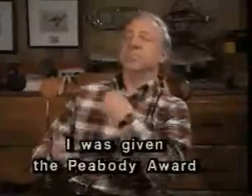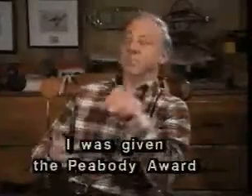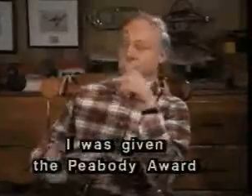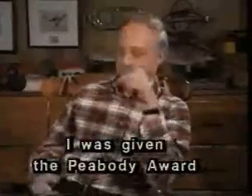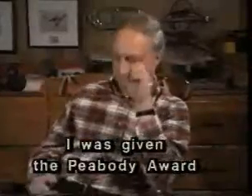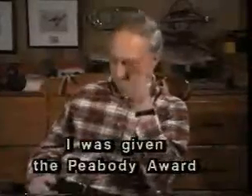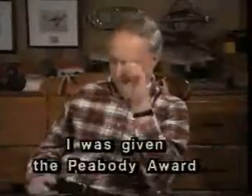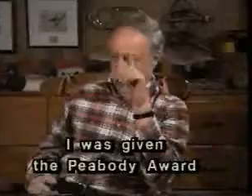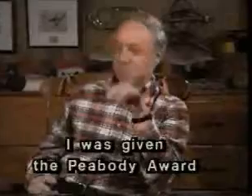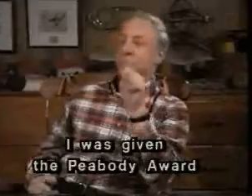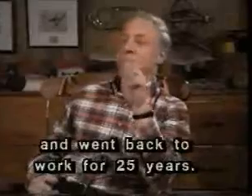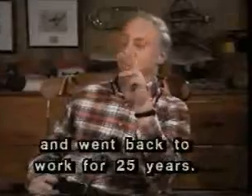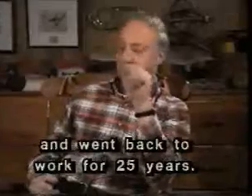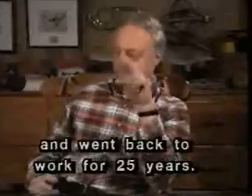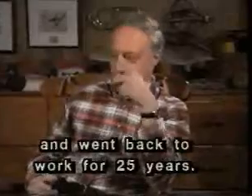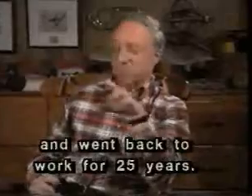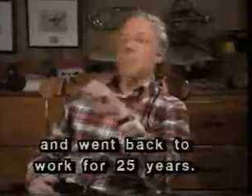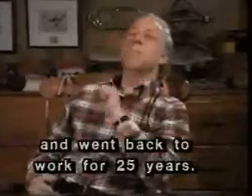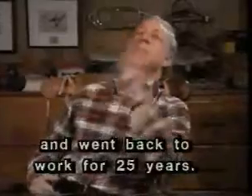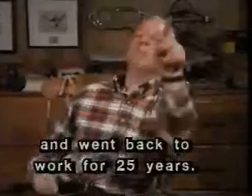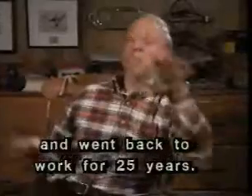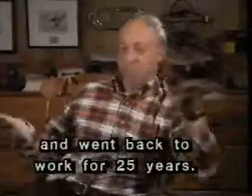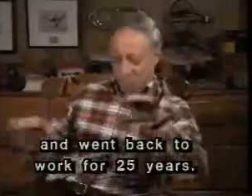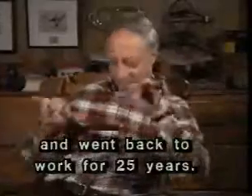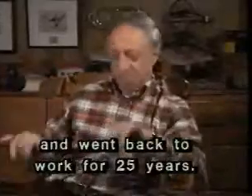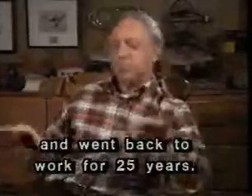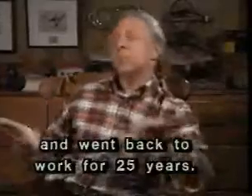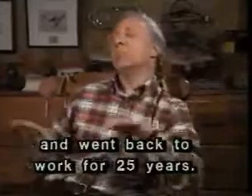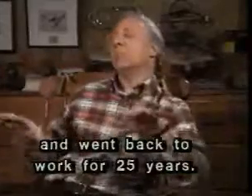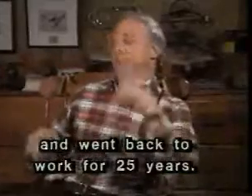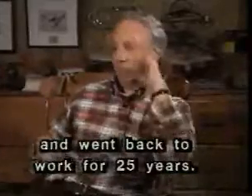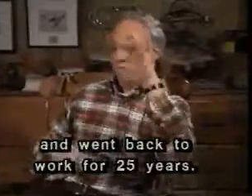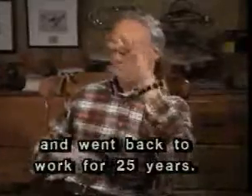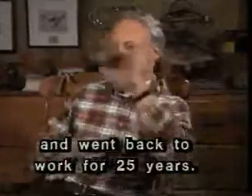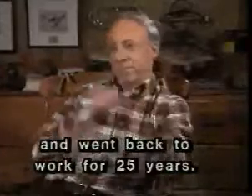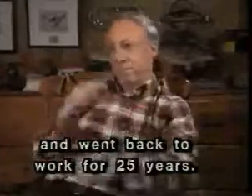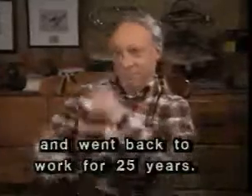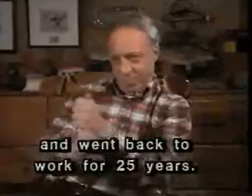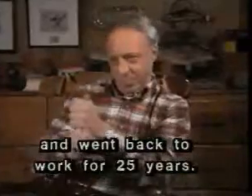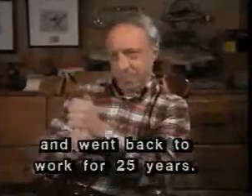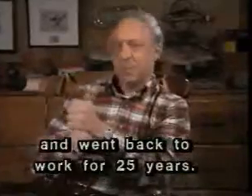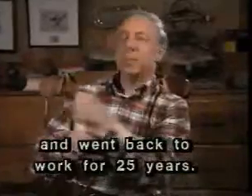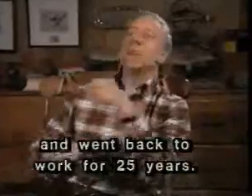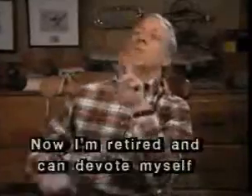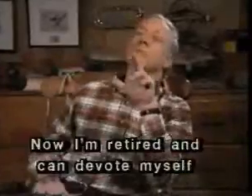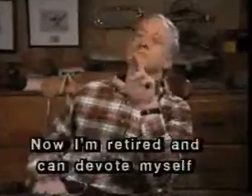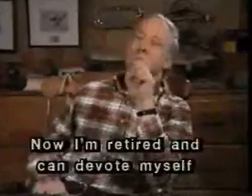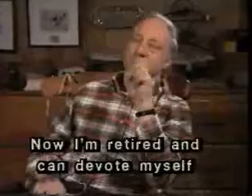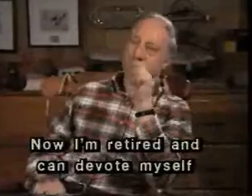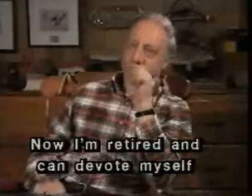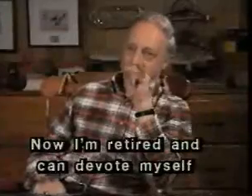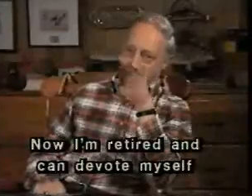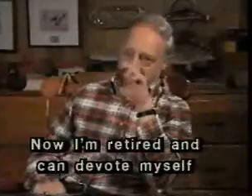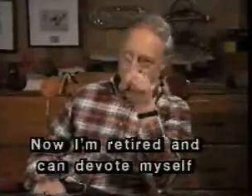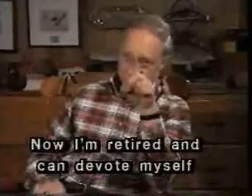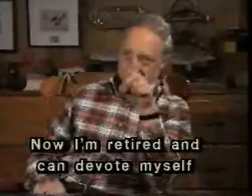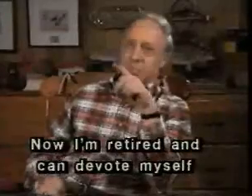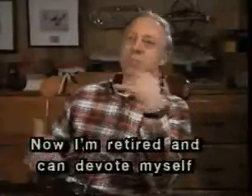the Peabody Award and went back to work for 25 years. Now I'm retired and can devote